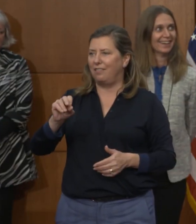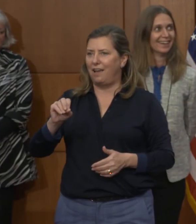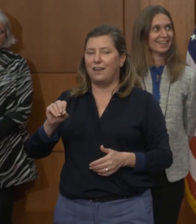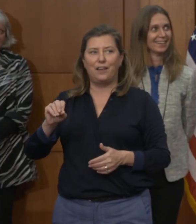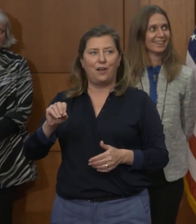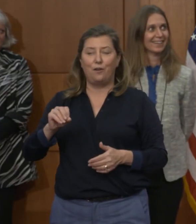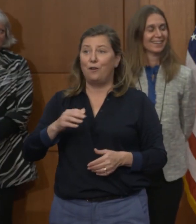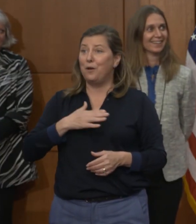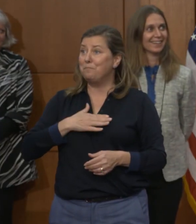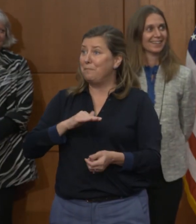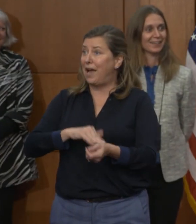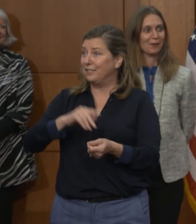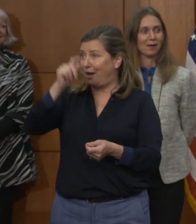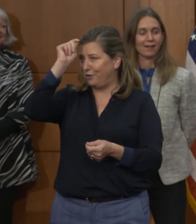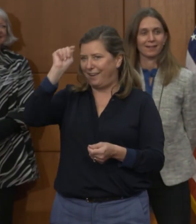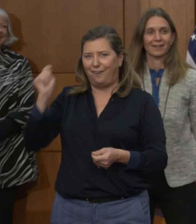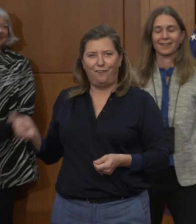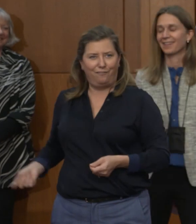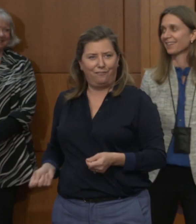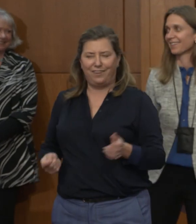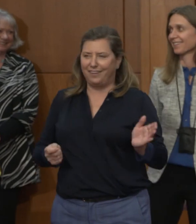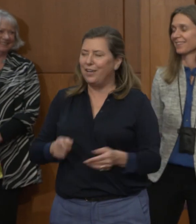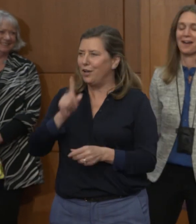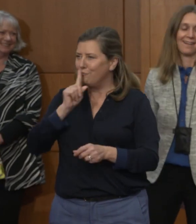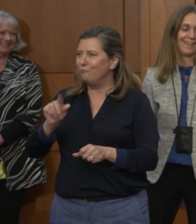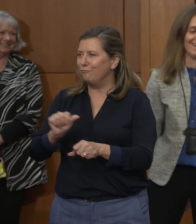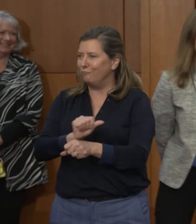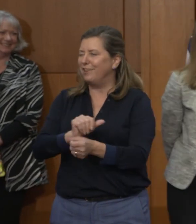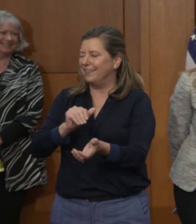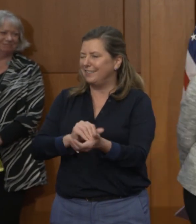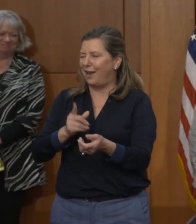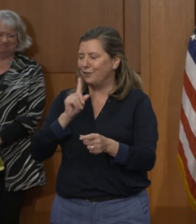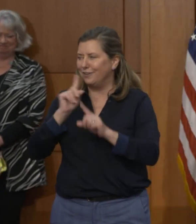to take off my doctor's hat and let a real doctor address it.